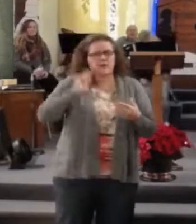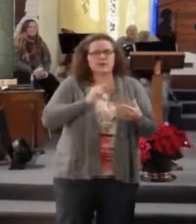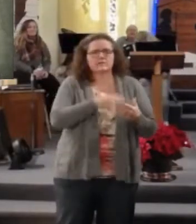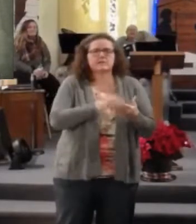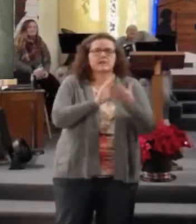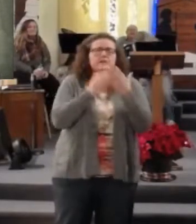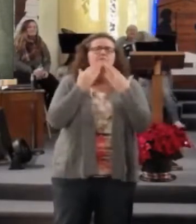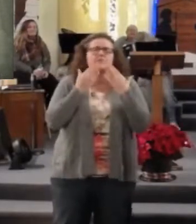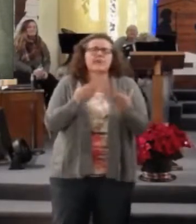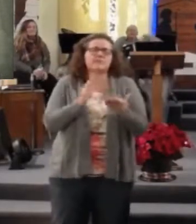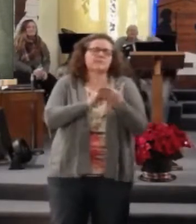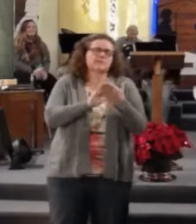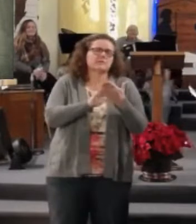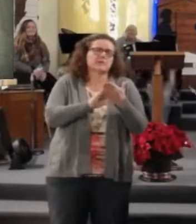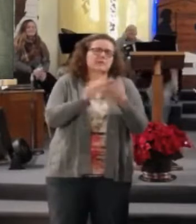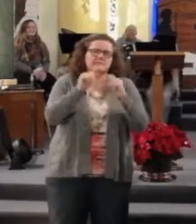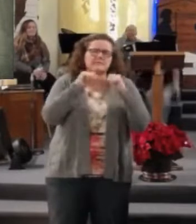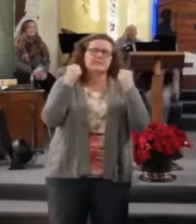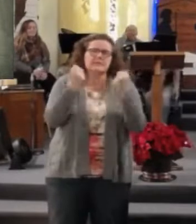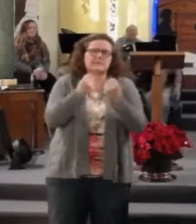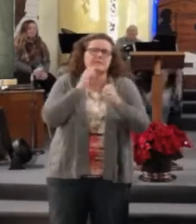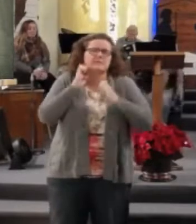their energy for what they do.